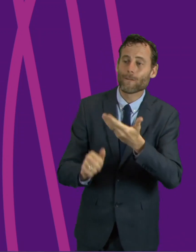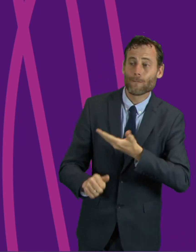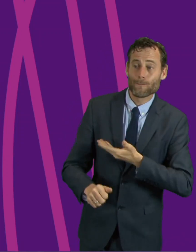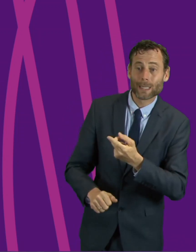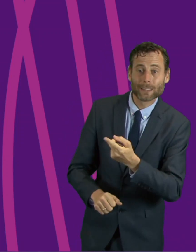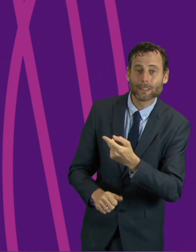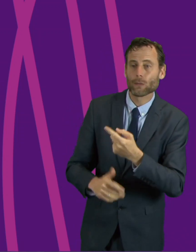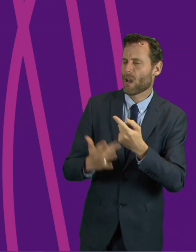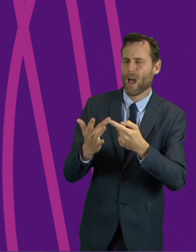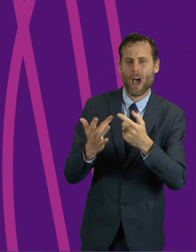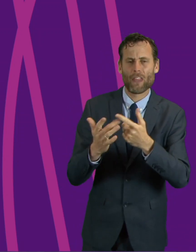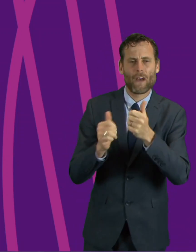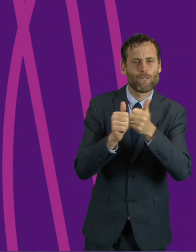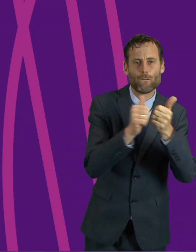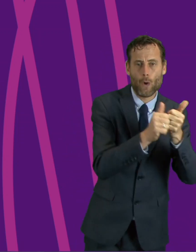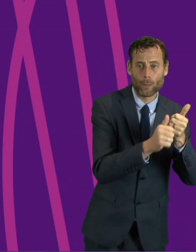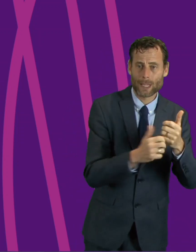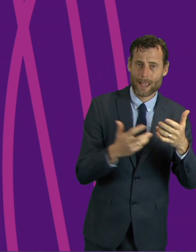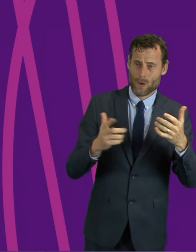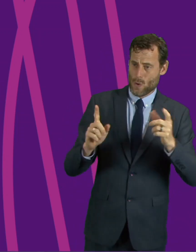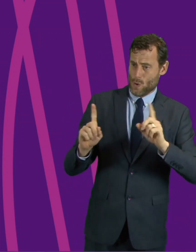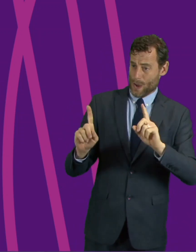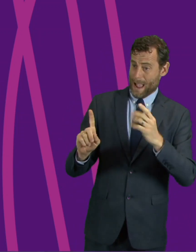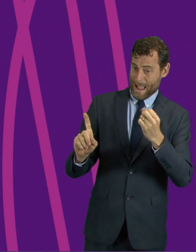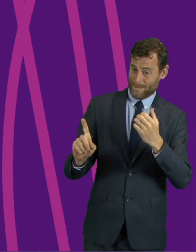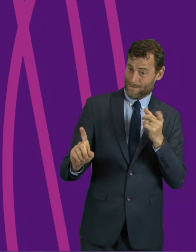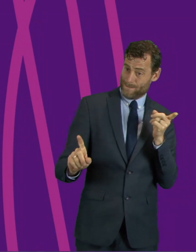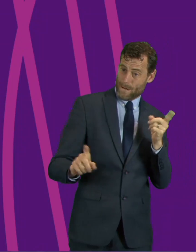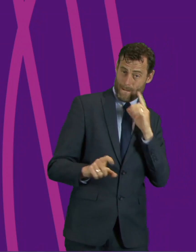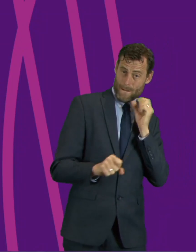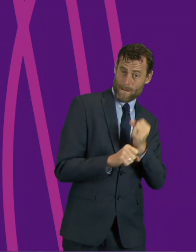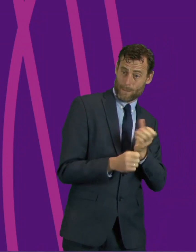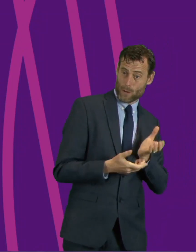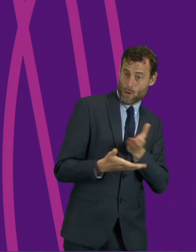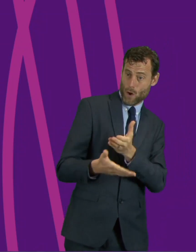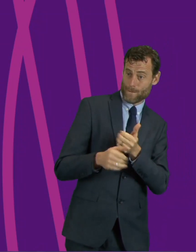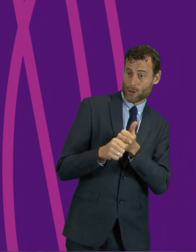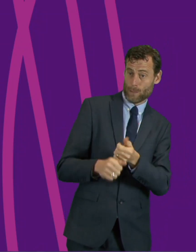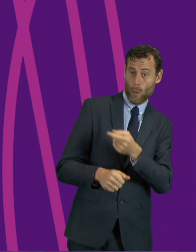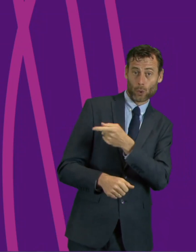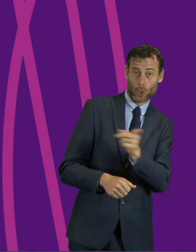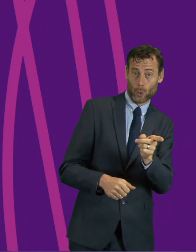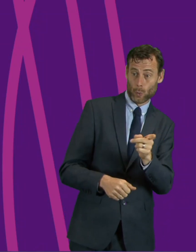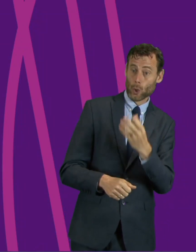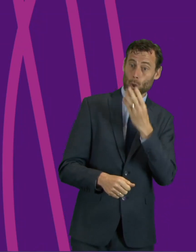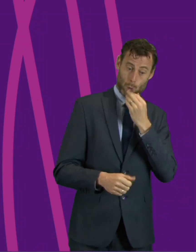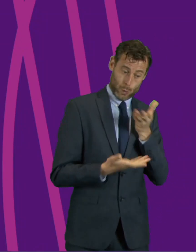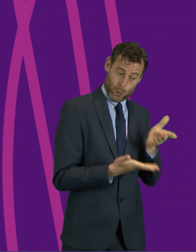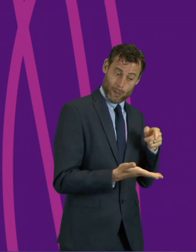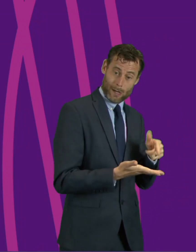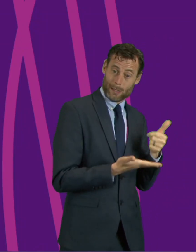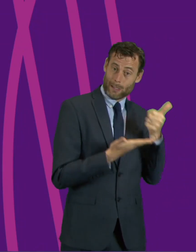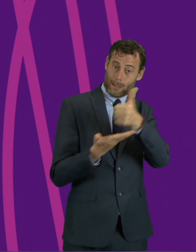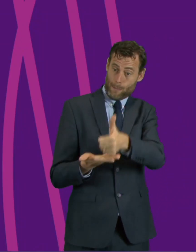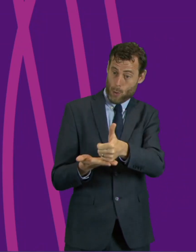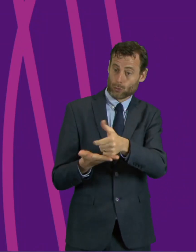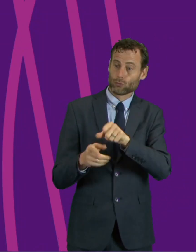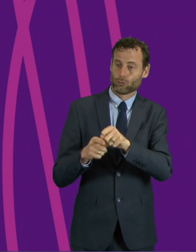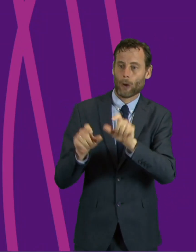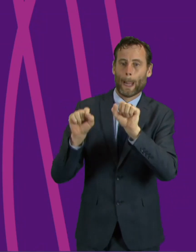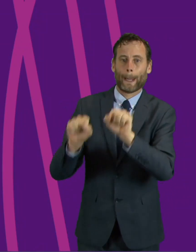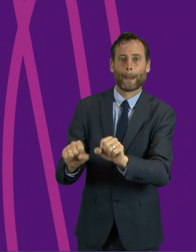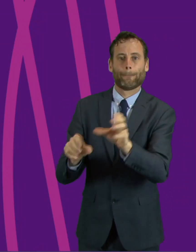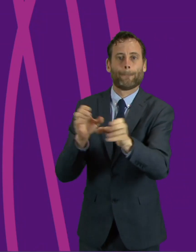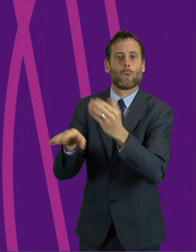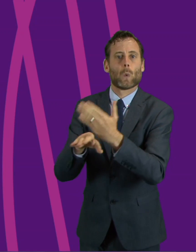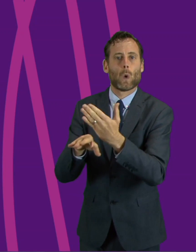all of the different forms of support that are available to them and to make use to the maximum, whether that's the furlough scheme or the different ranges of support that are available through